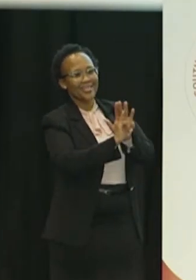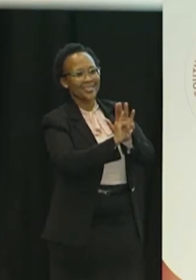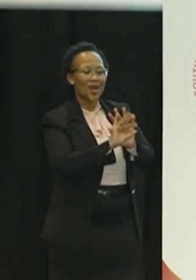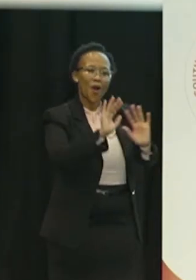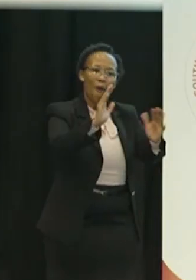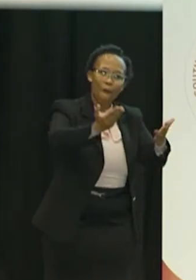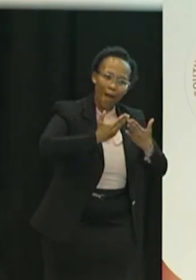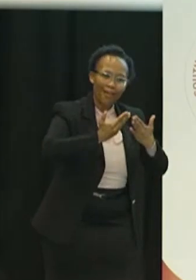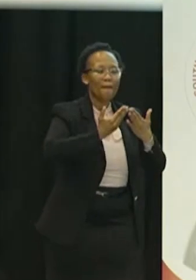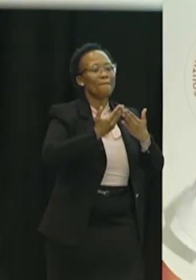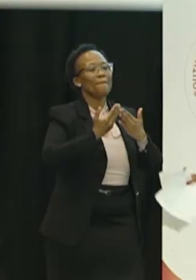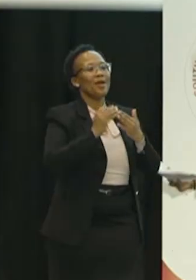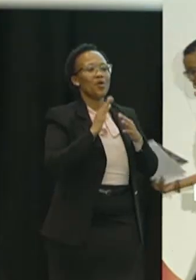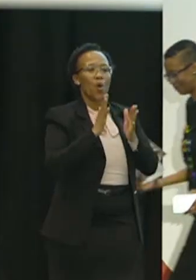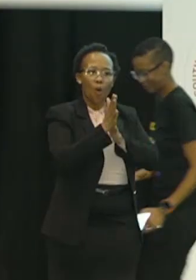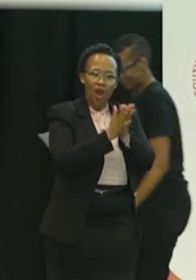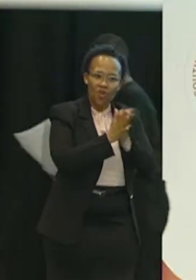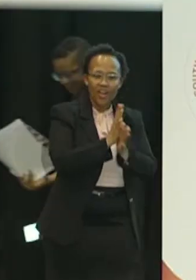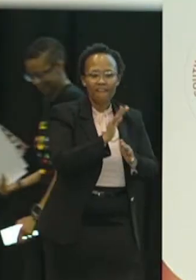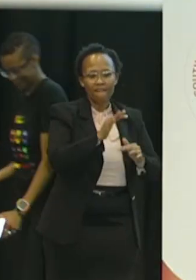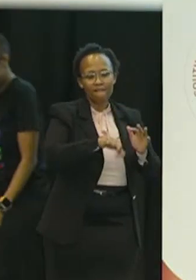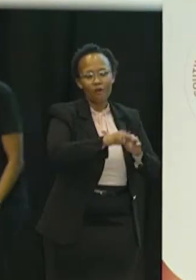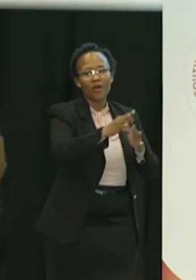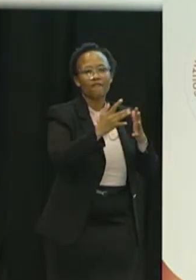successful summit.